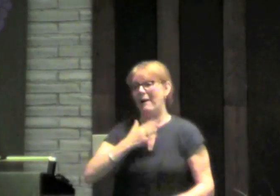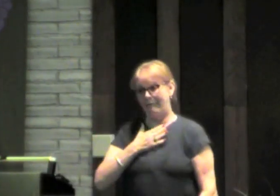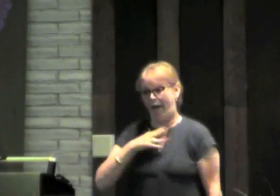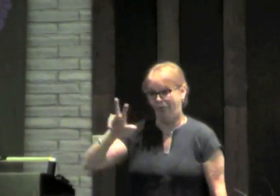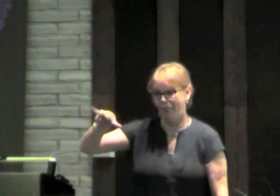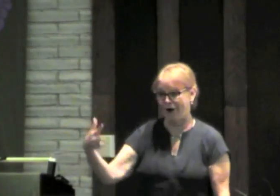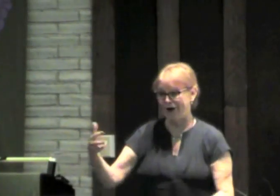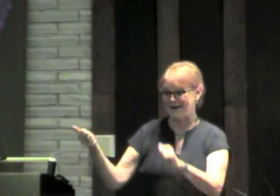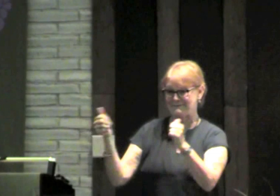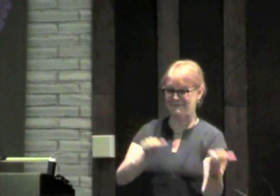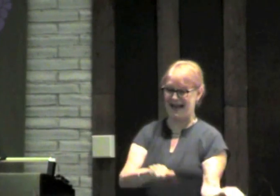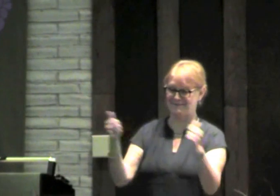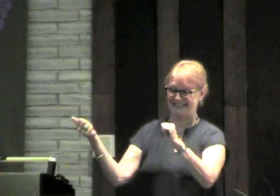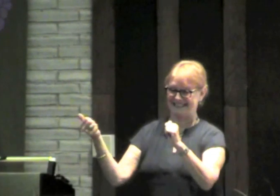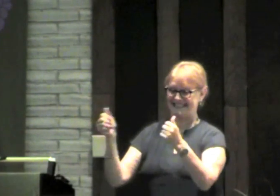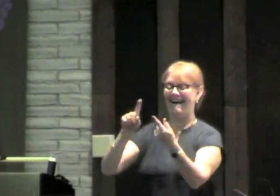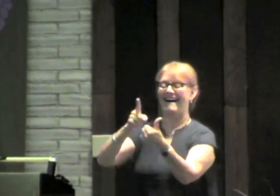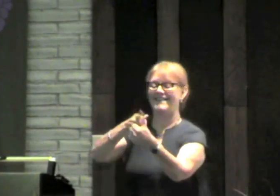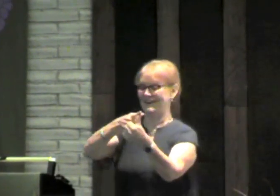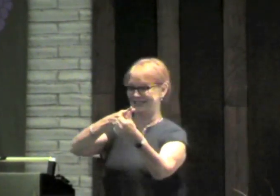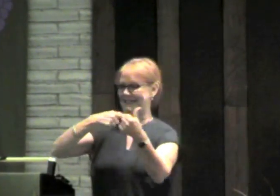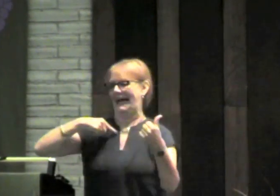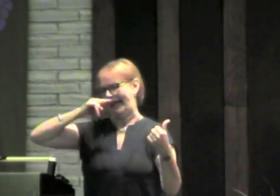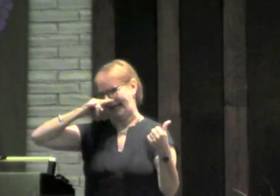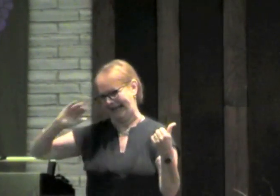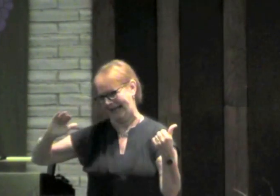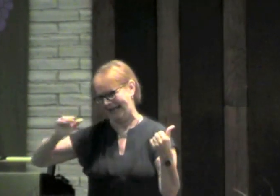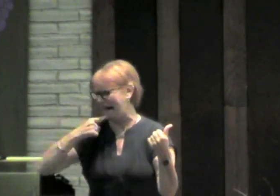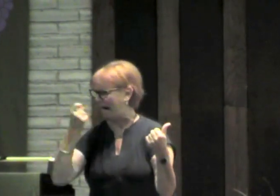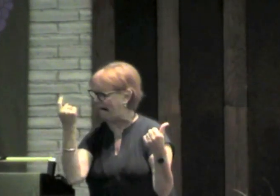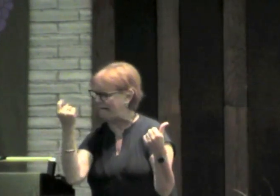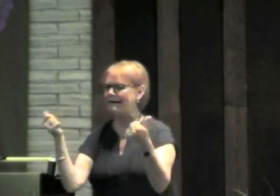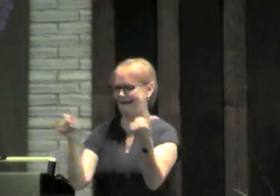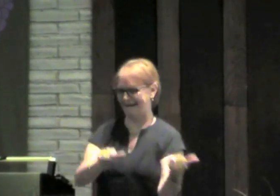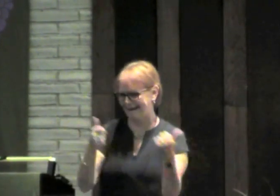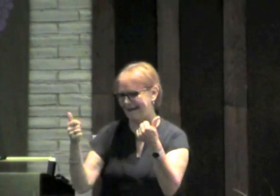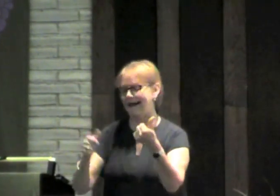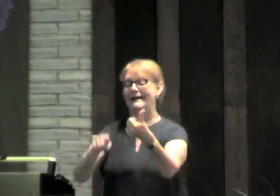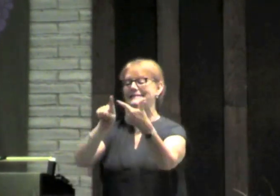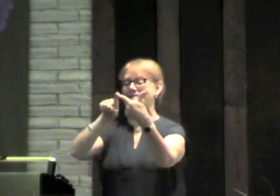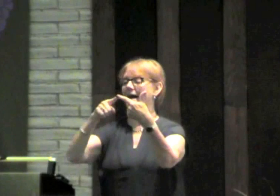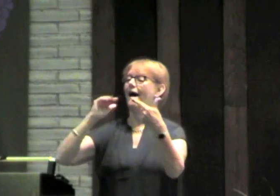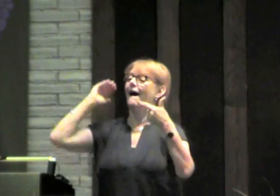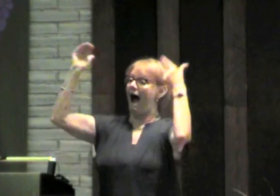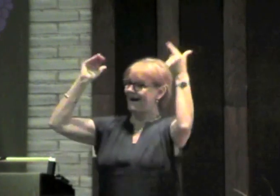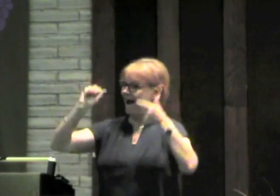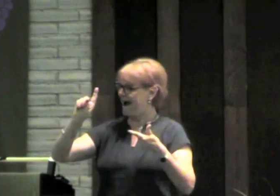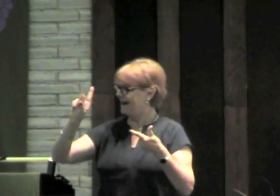this is a baptismal experience. I was baptized for the 3rd time. The first time was when I was about 11 years old, and then I was baptized